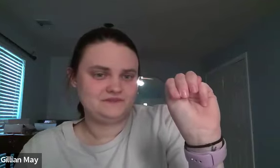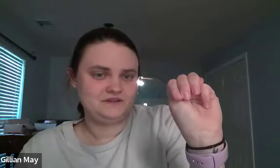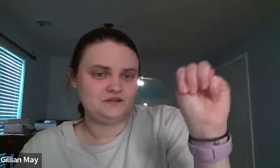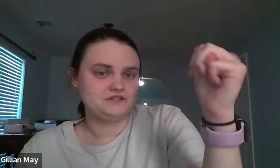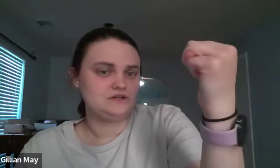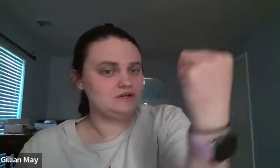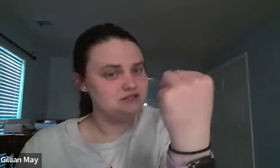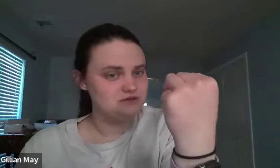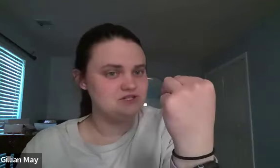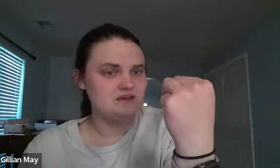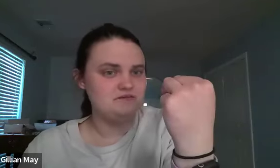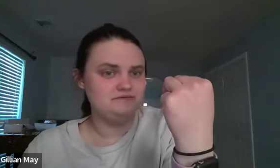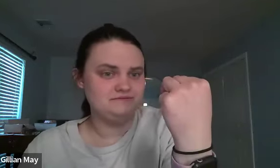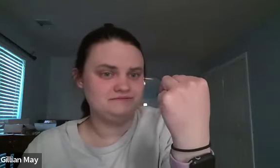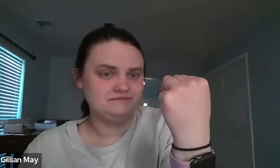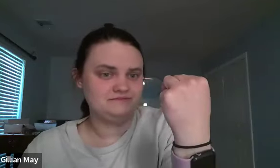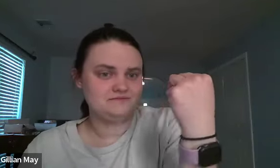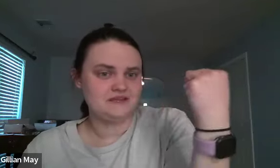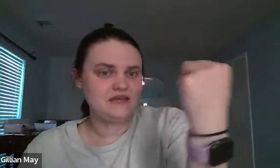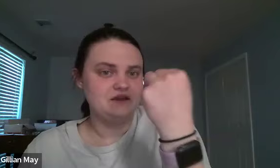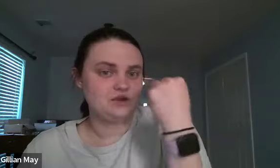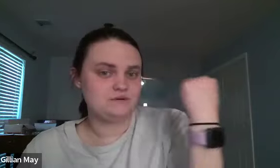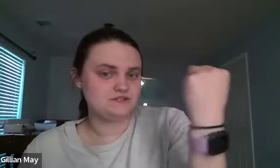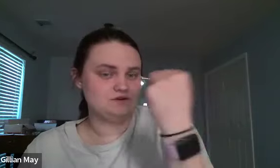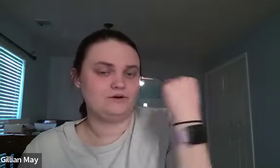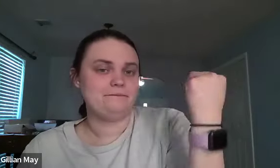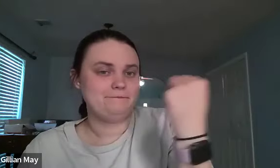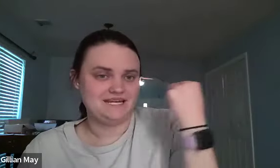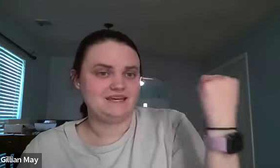You're going to turn it towards yourself and then go in a circle. Monday.